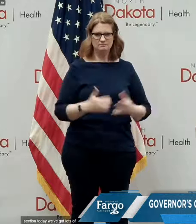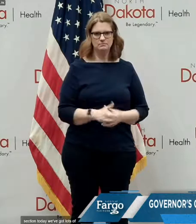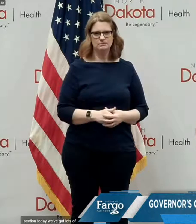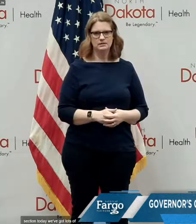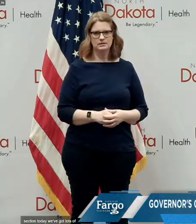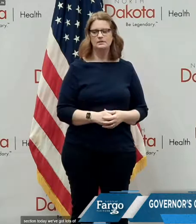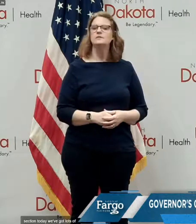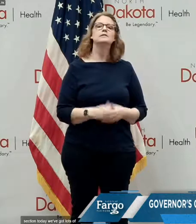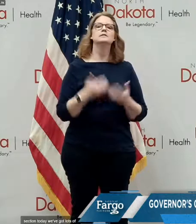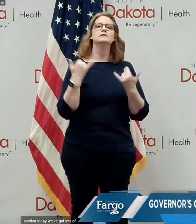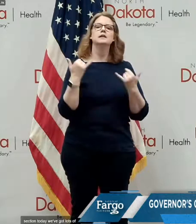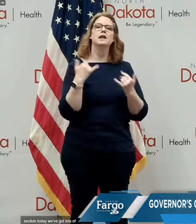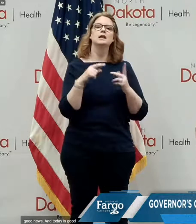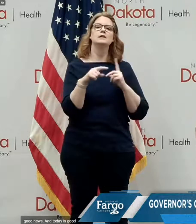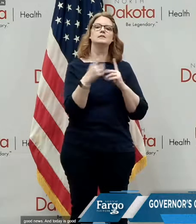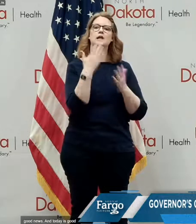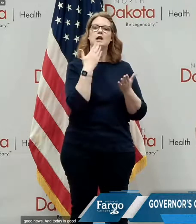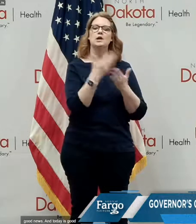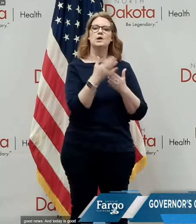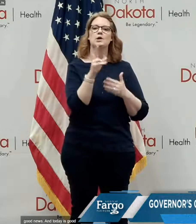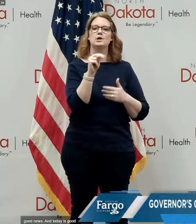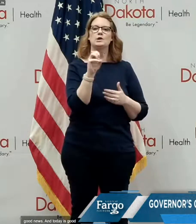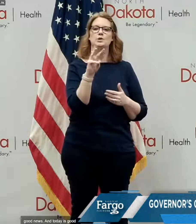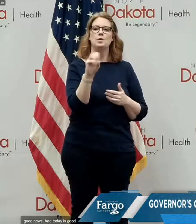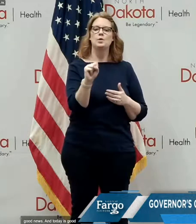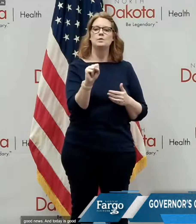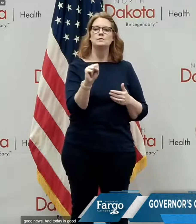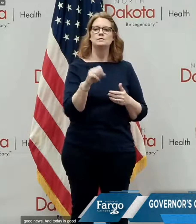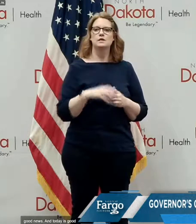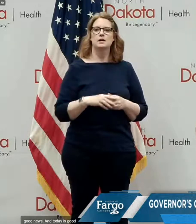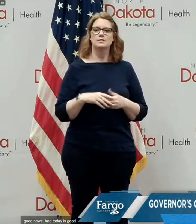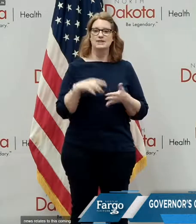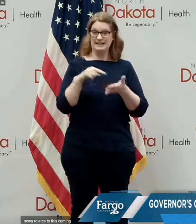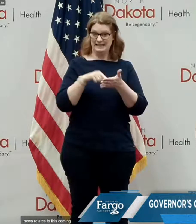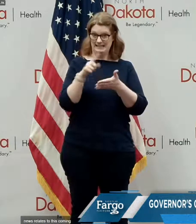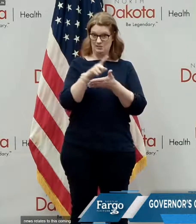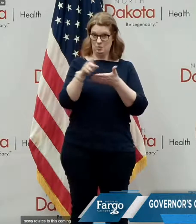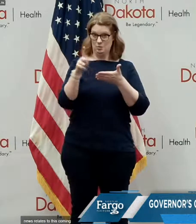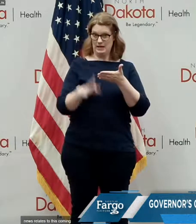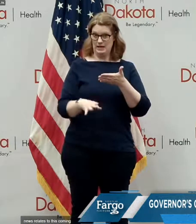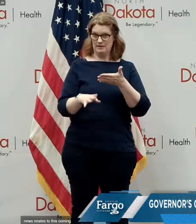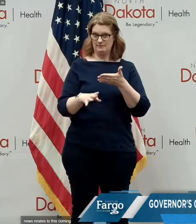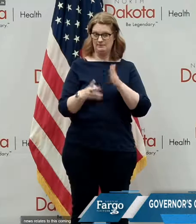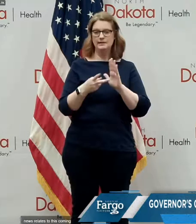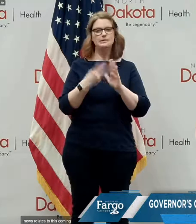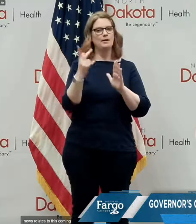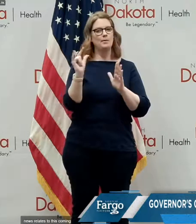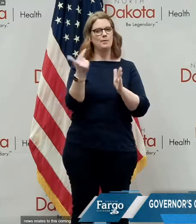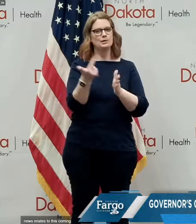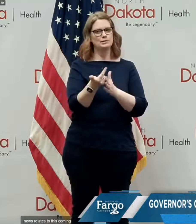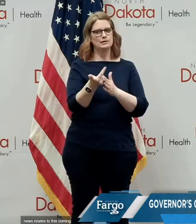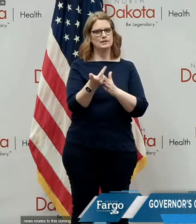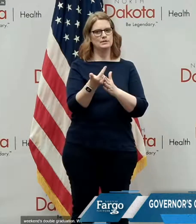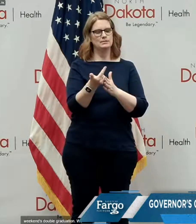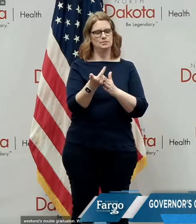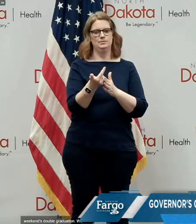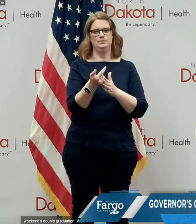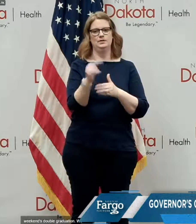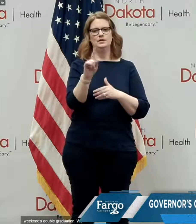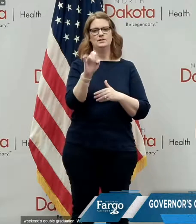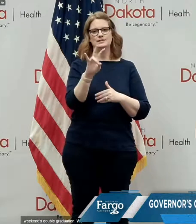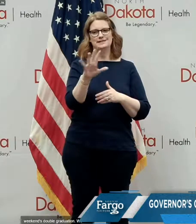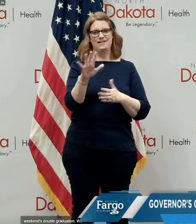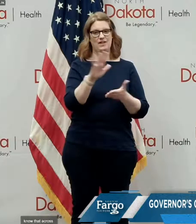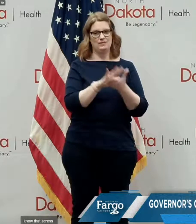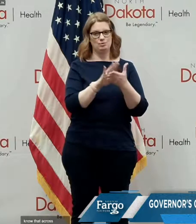And today's good news relates to this coming weekend's double graduation. We know that across 175